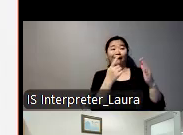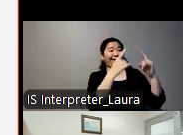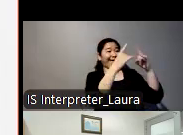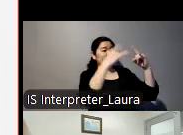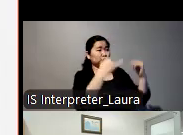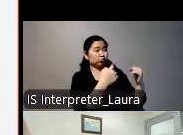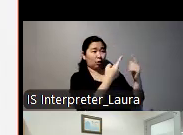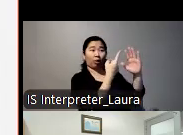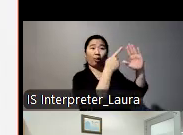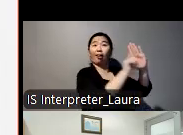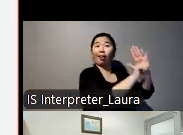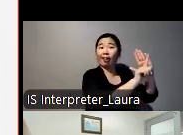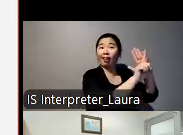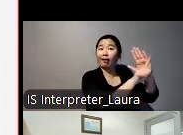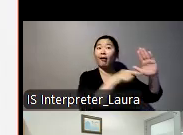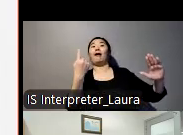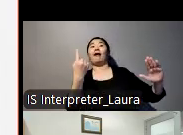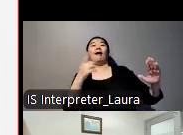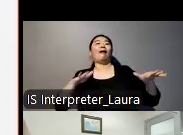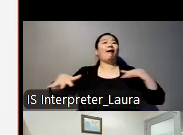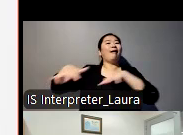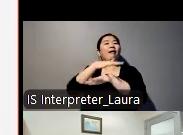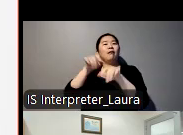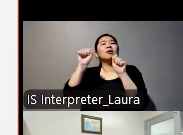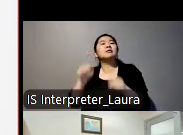users and survivors of psychiatry.